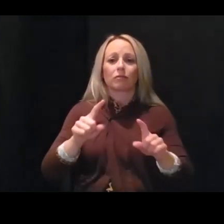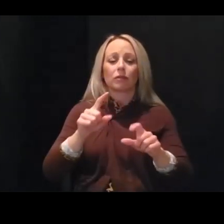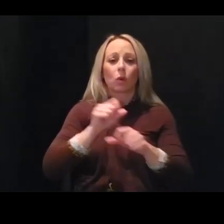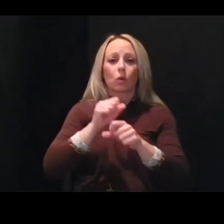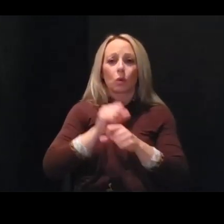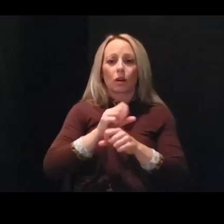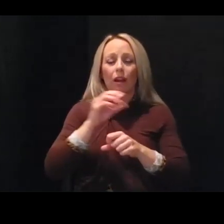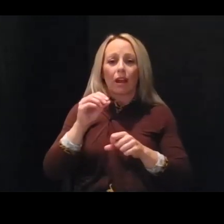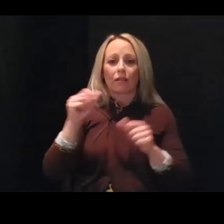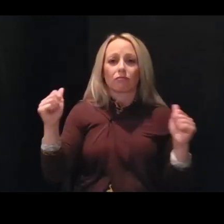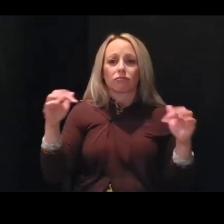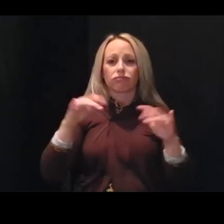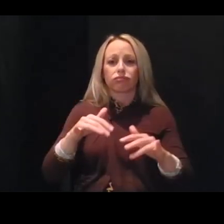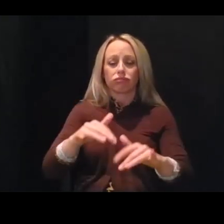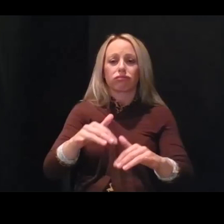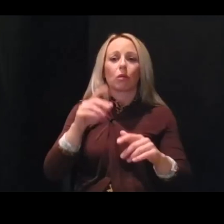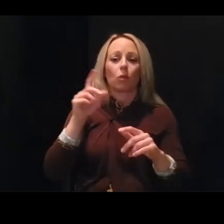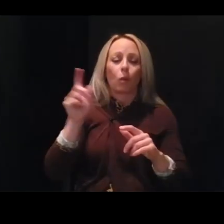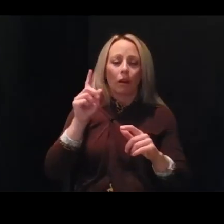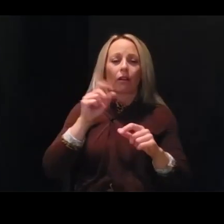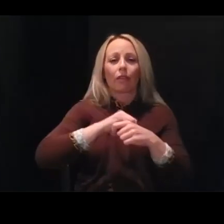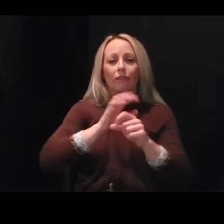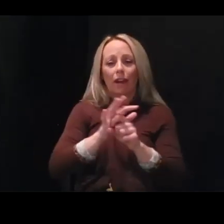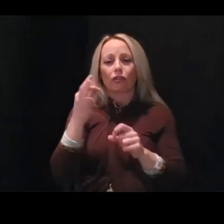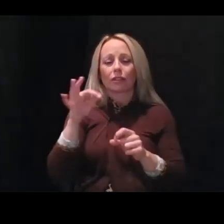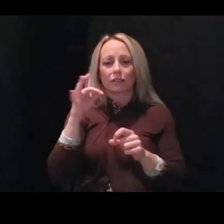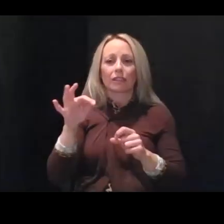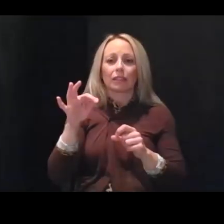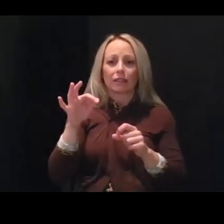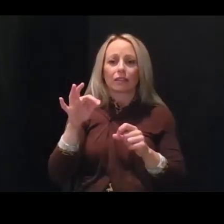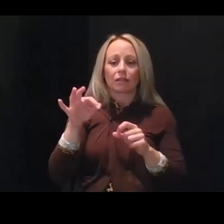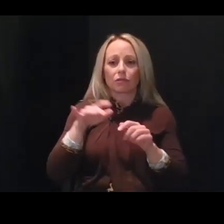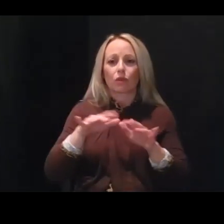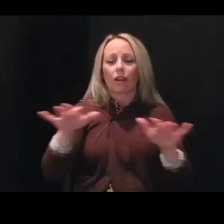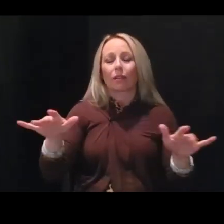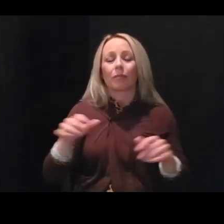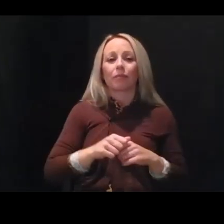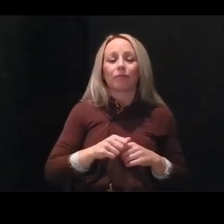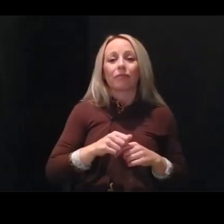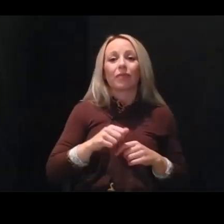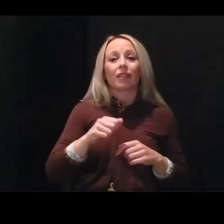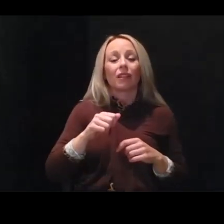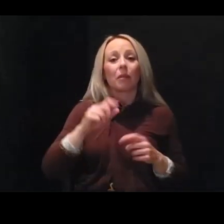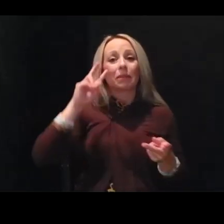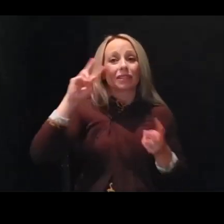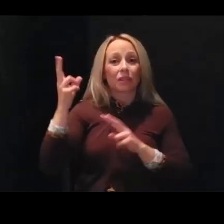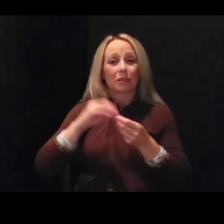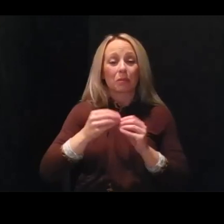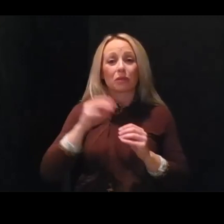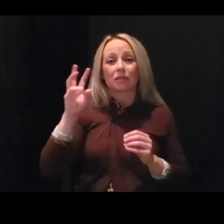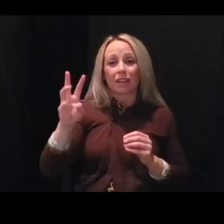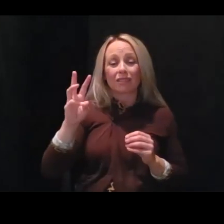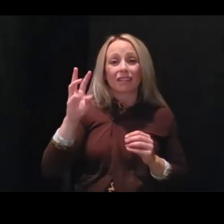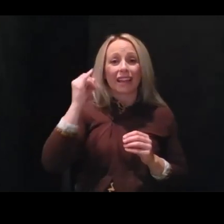Misconception number 6, if I already had COVID-19, I don't have to wear a mask. Each day, we learn more about this